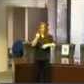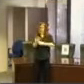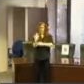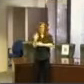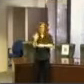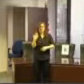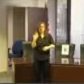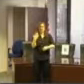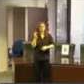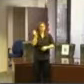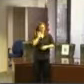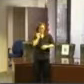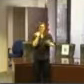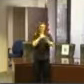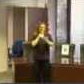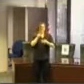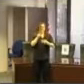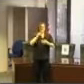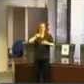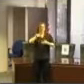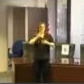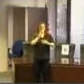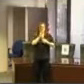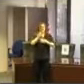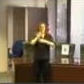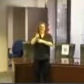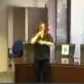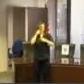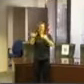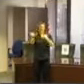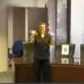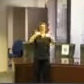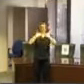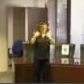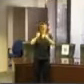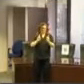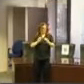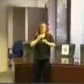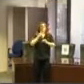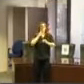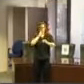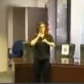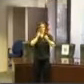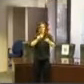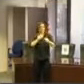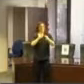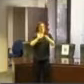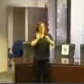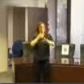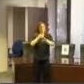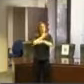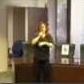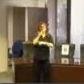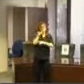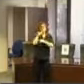a WebEx virtual-only event. Written comments will be accepted on or before September 28th and may be submitted